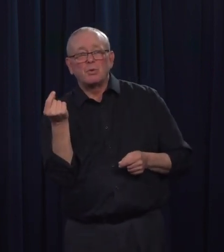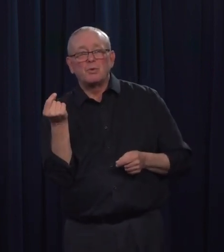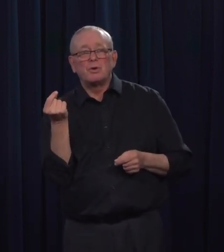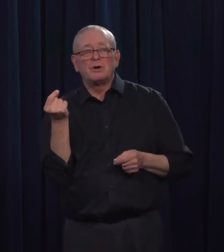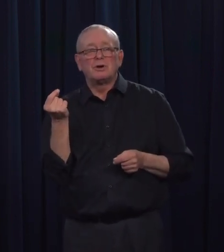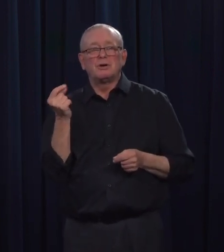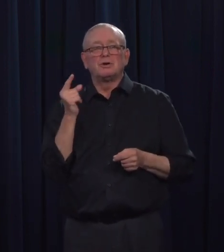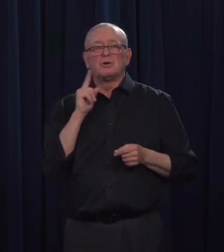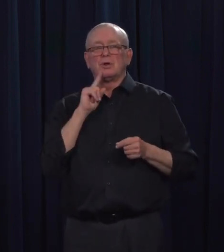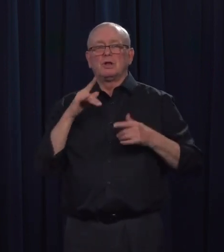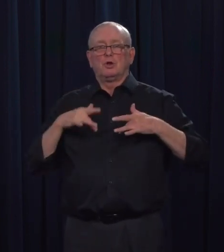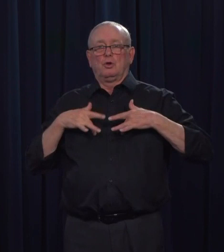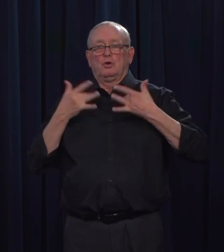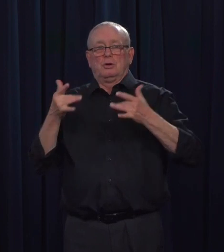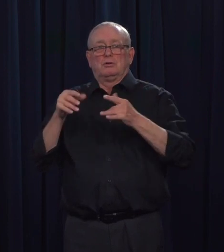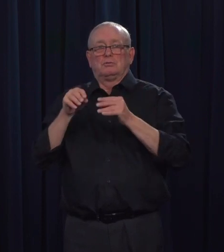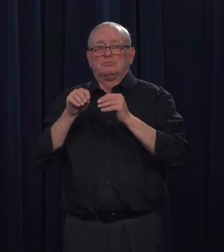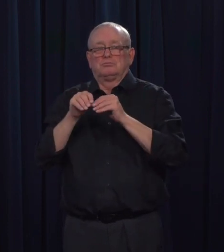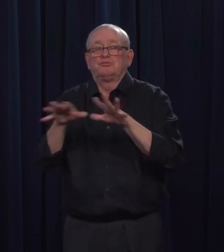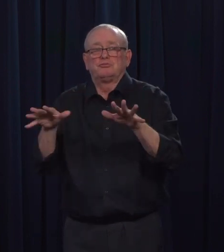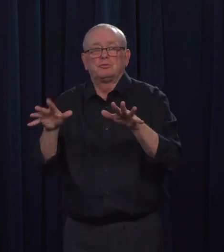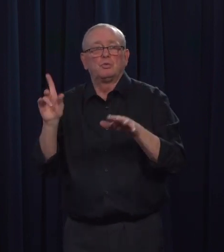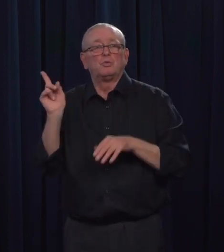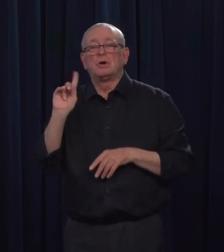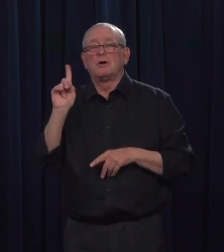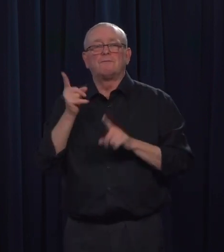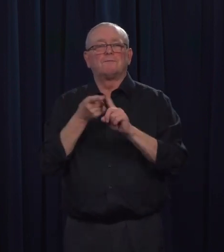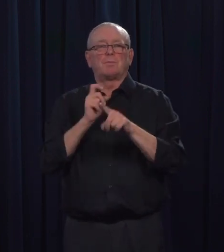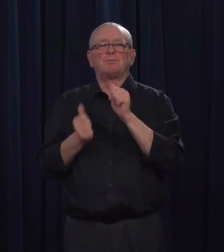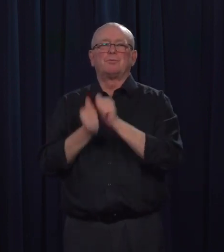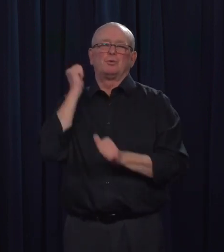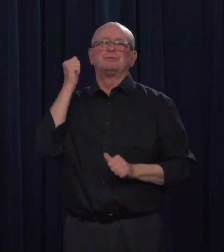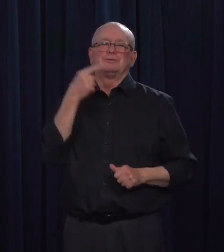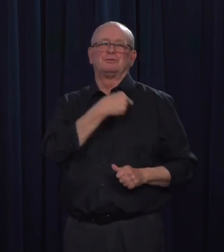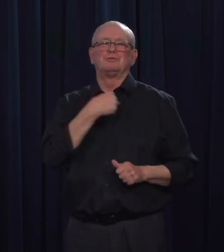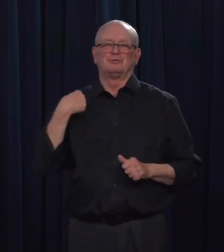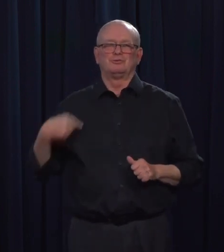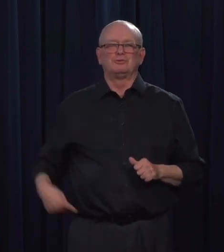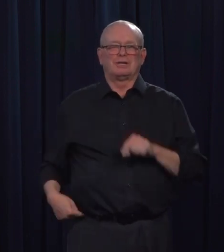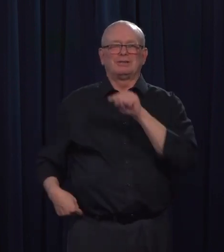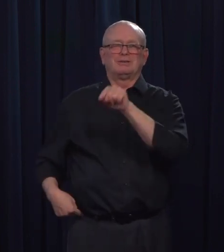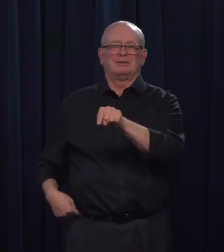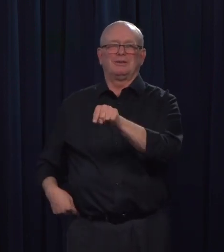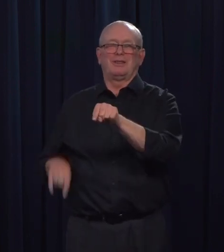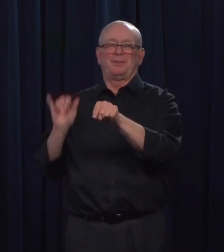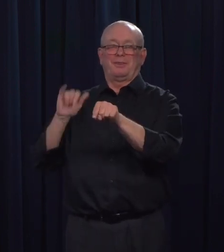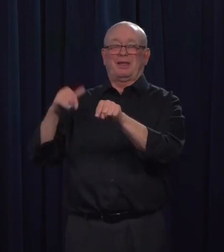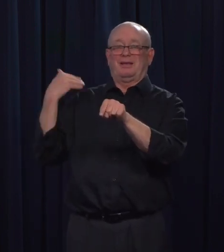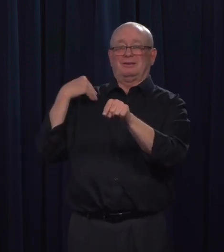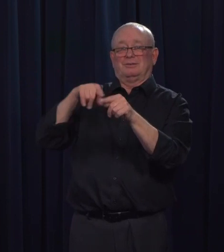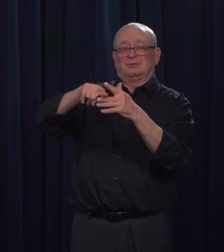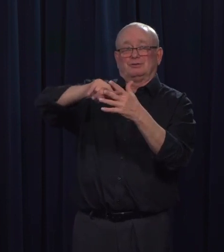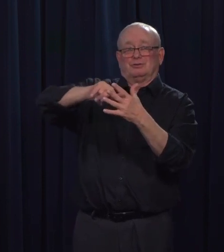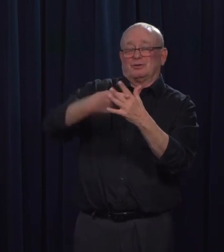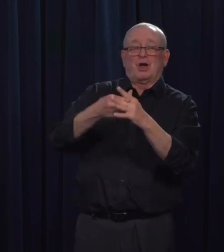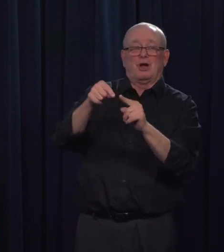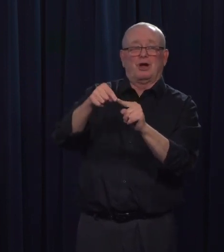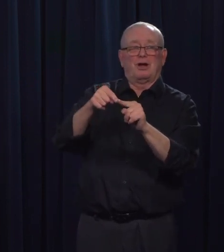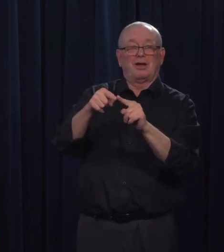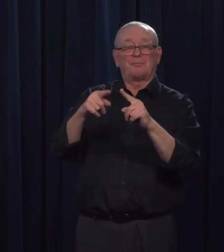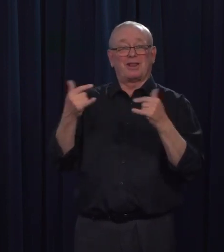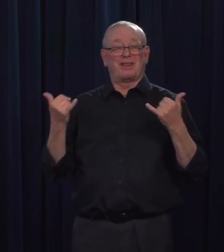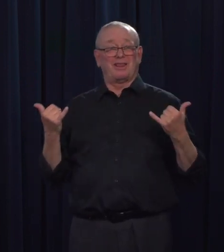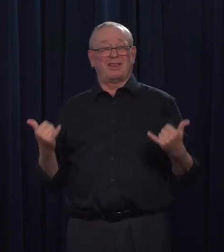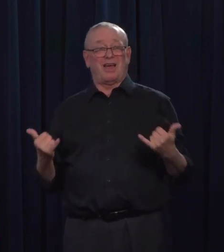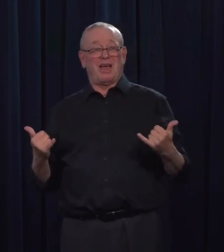single place in terms of China at that point in time. Whereas we're really at a place now where we're getting cases from all over the world in people